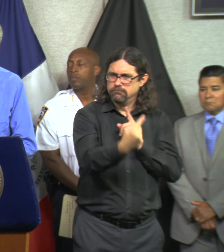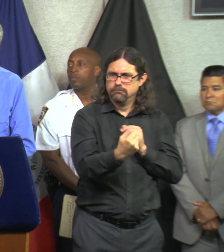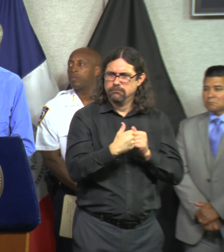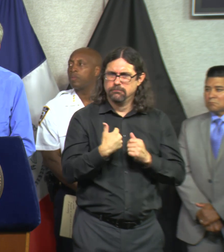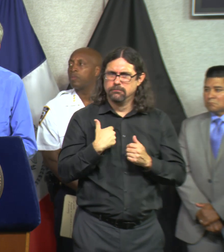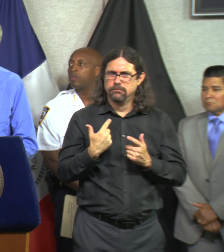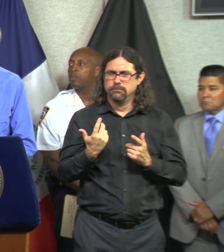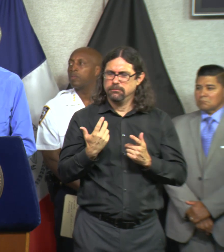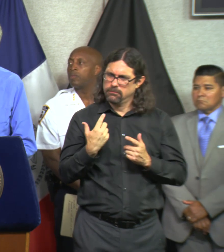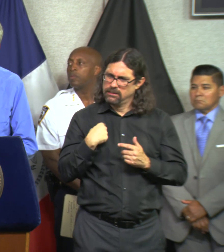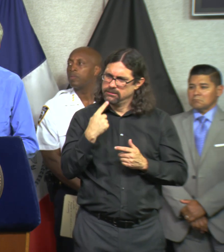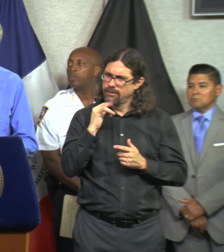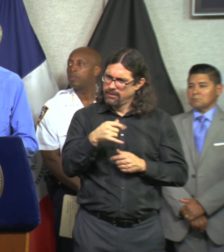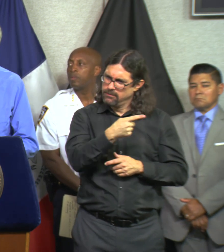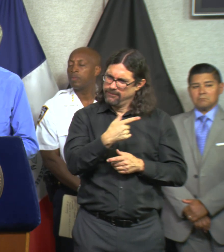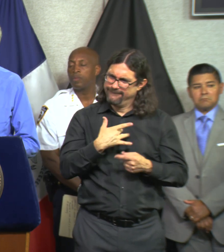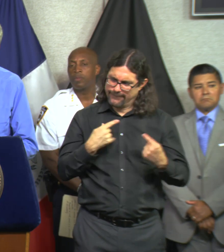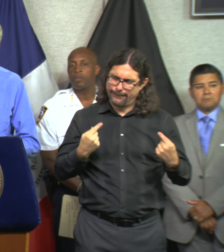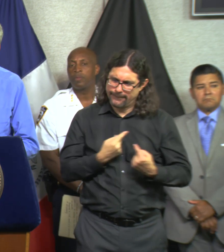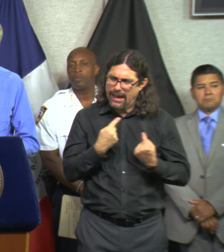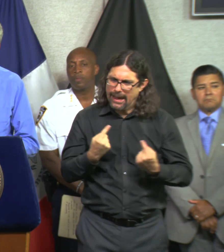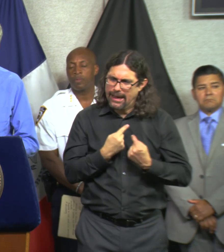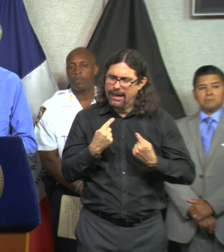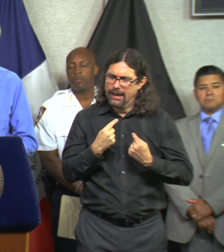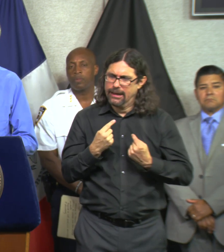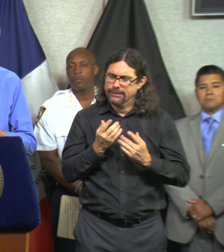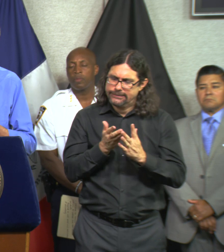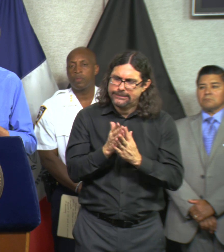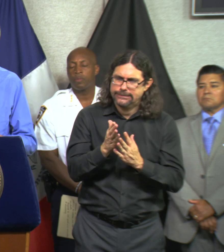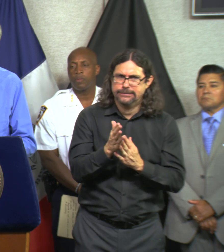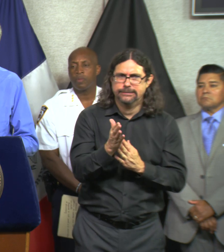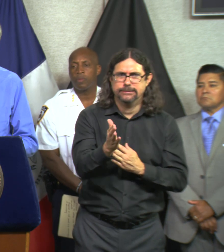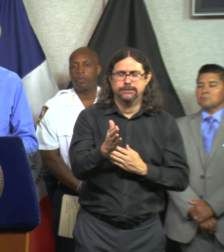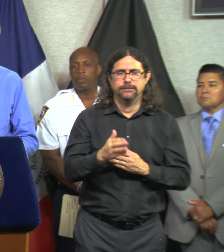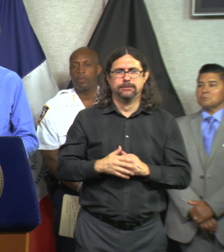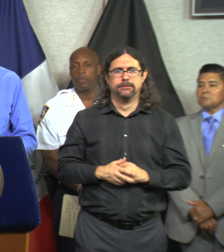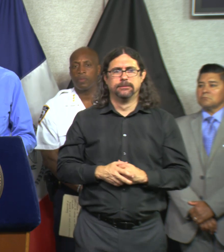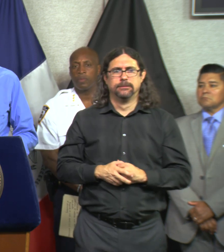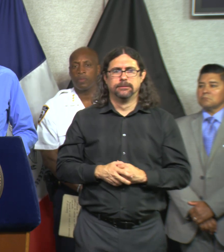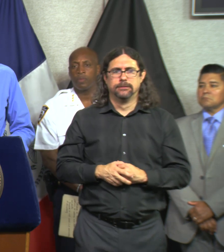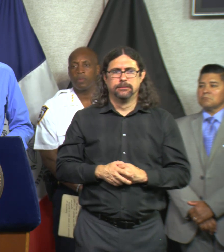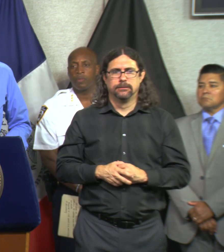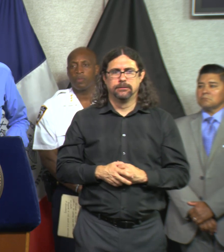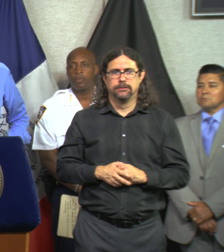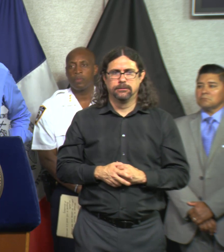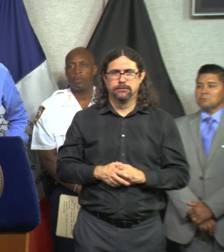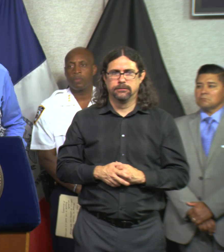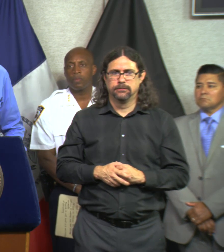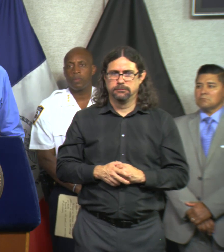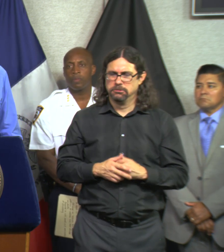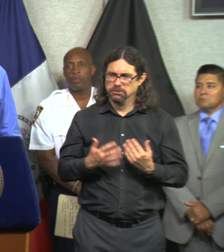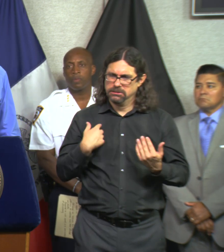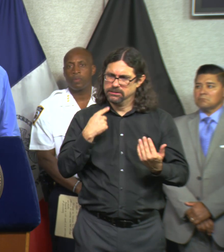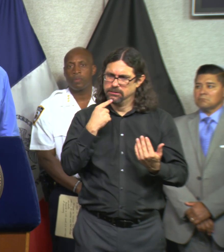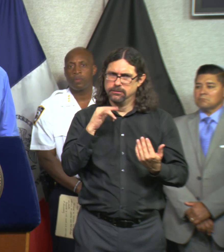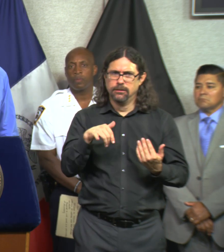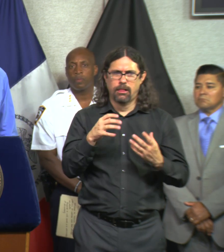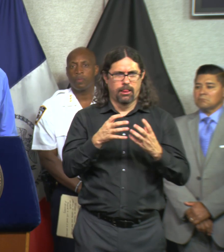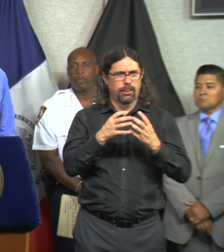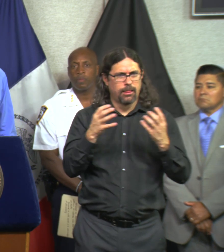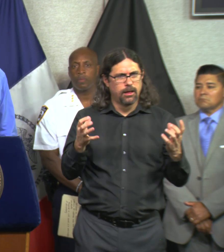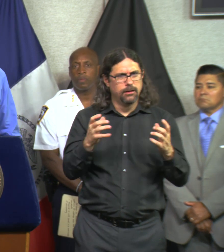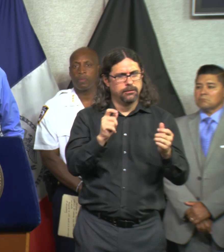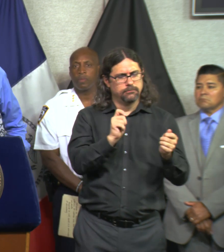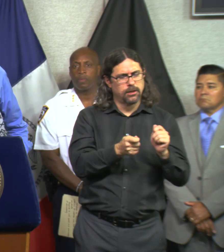I felt it was important to say that I think a lot has changed in the city, and we are trying to change a lot more. But that doesn't solve her concerns.